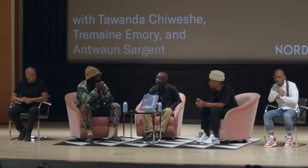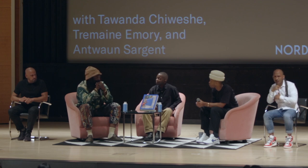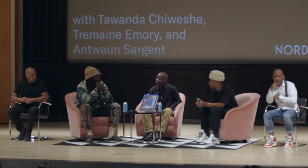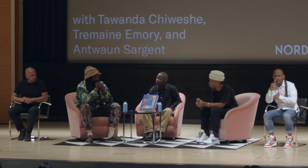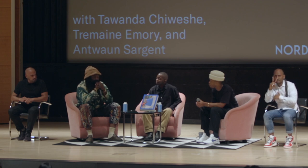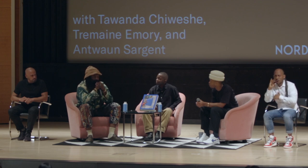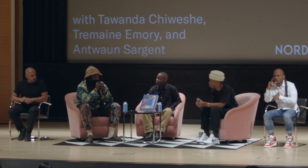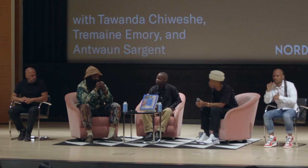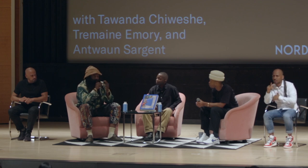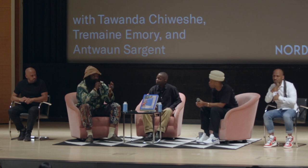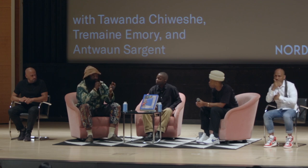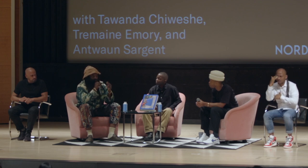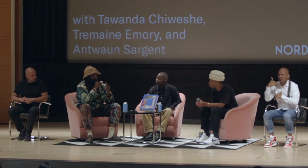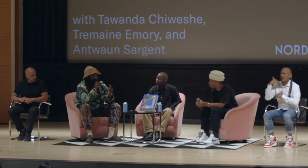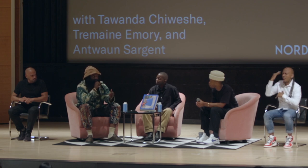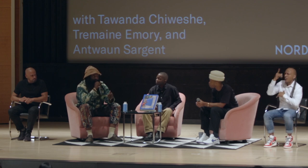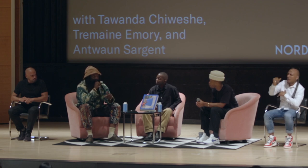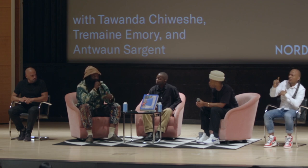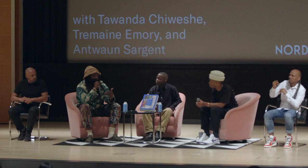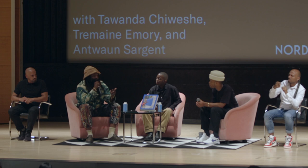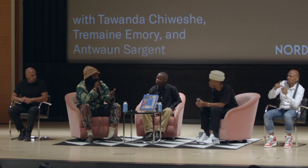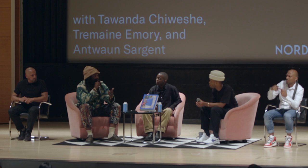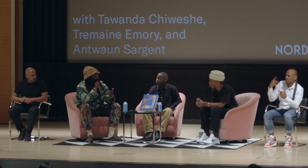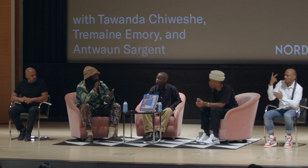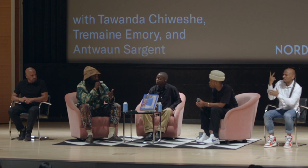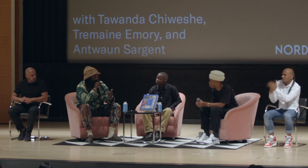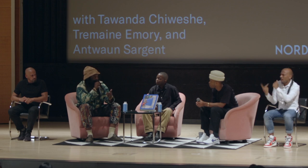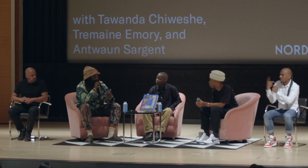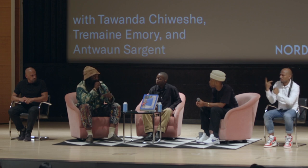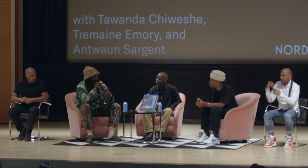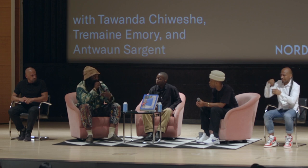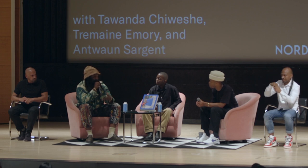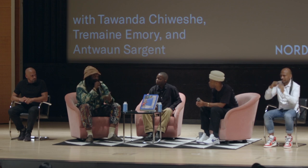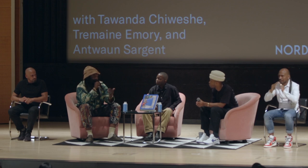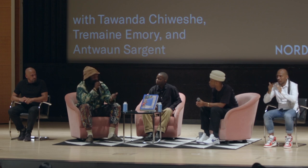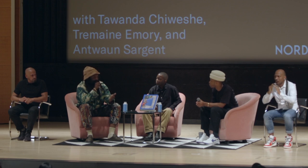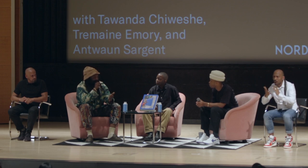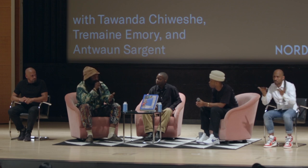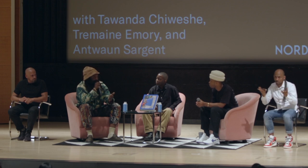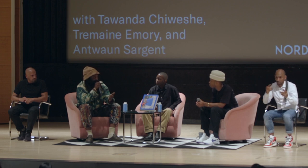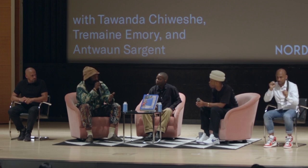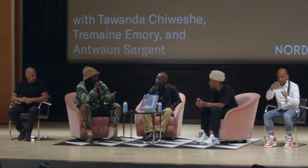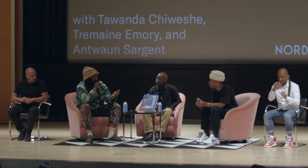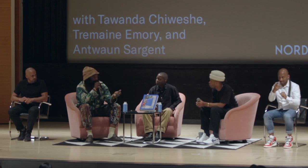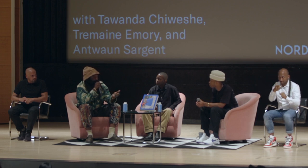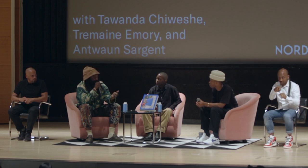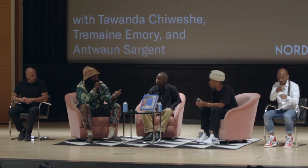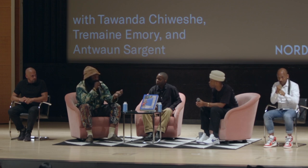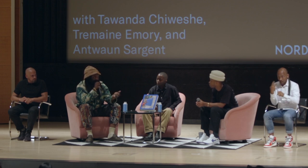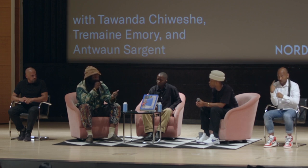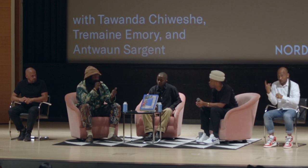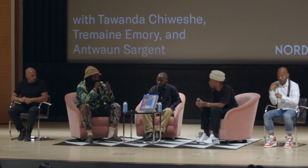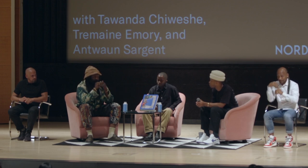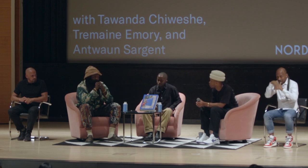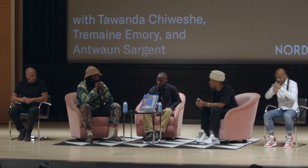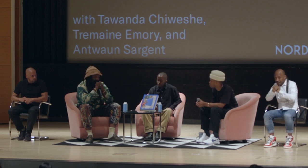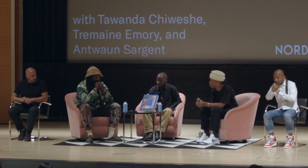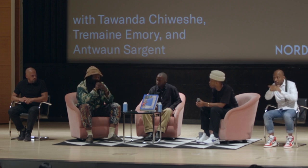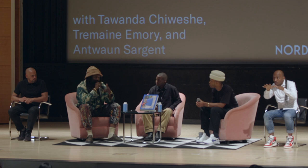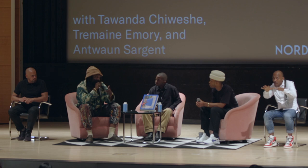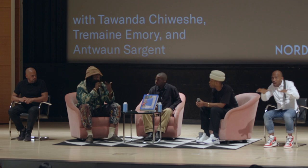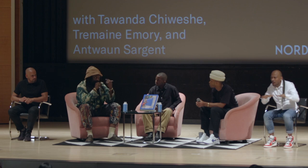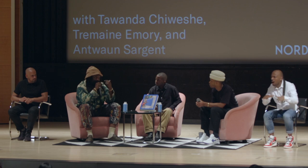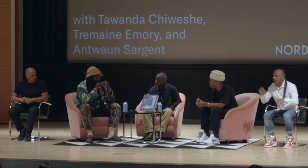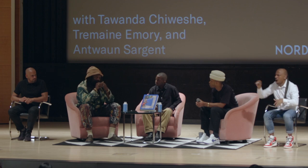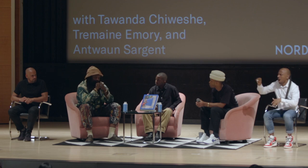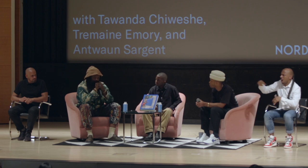I know, we got some mutual friends. We're both in town, we're looking to have a drink. Can you get us into that Surge's spot?" I